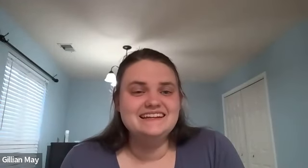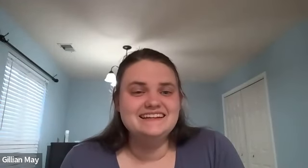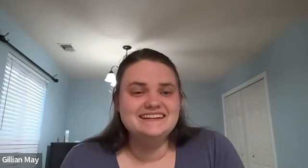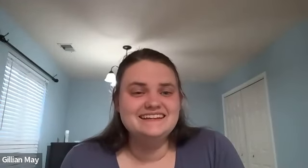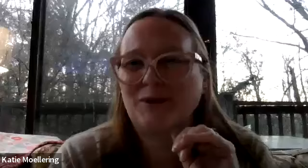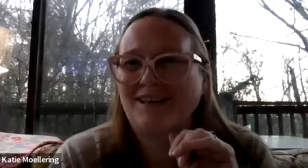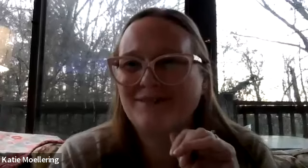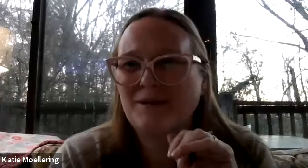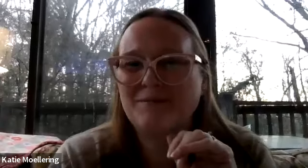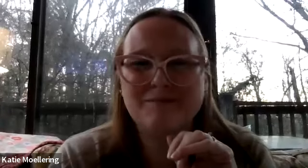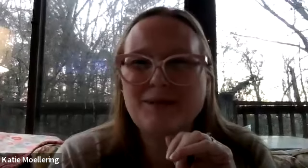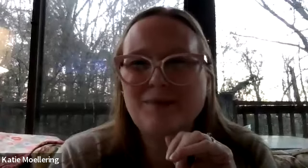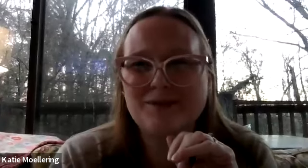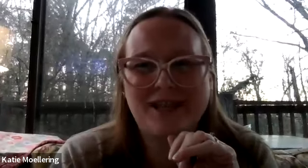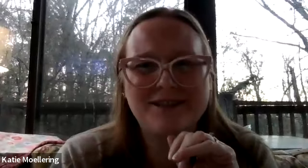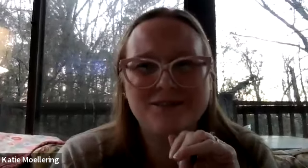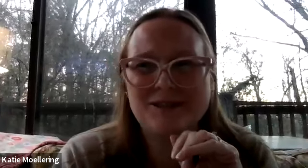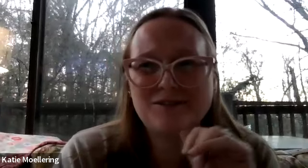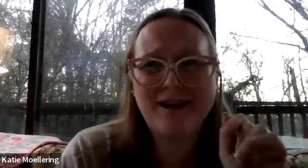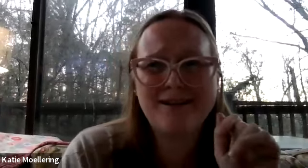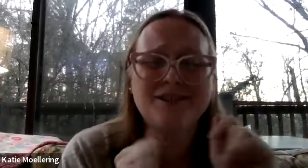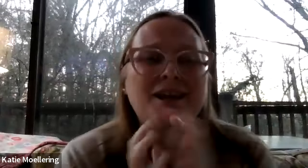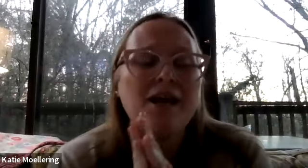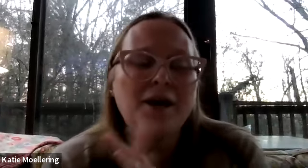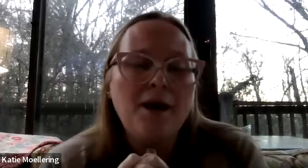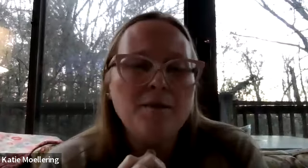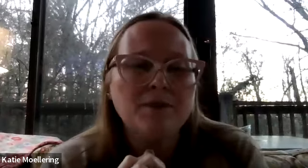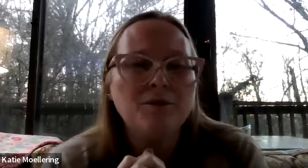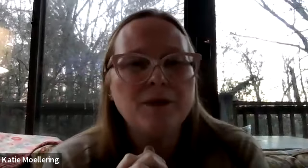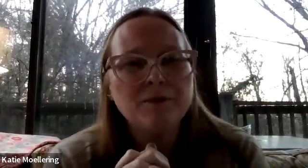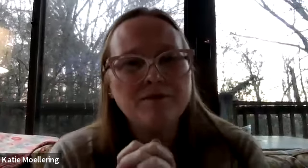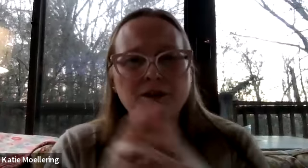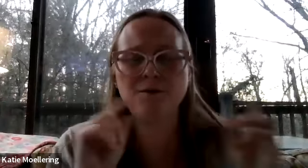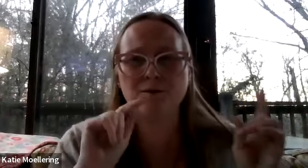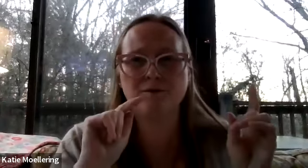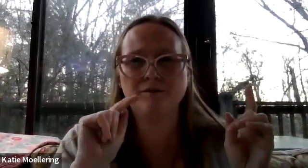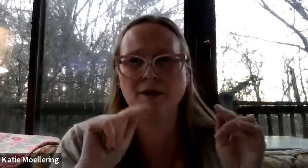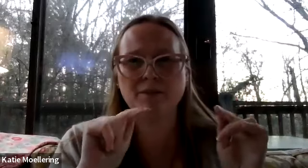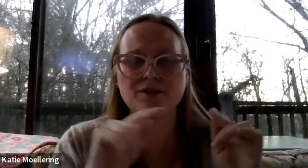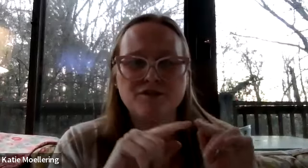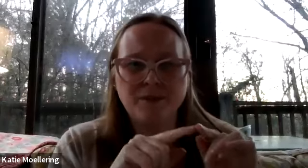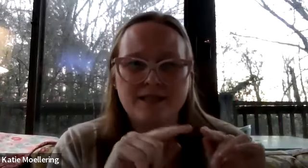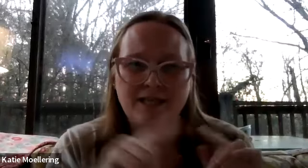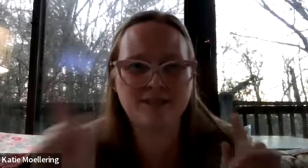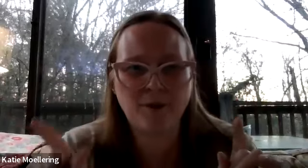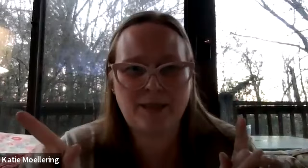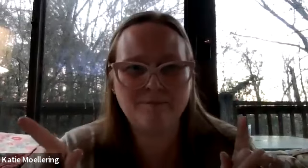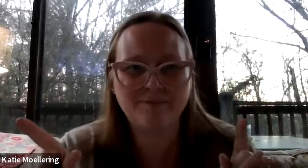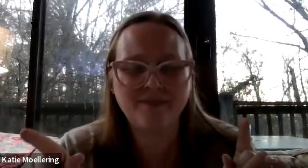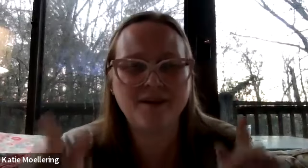Okay, I'm sorry. My computer is acting really strange. Could we review numbers from like 10 to 20? I